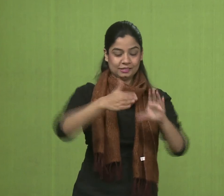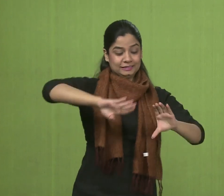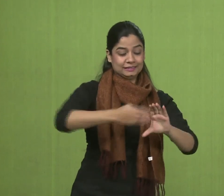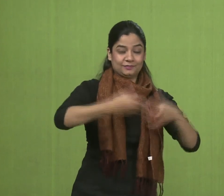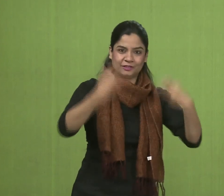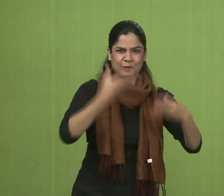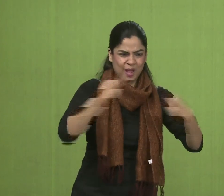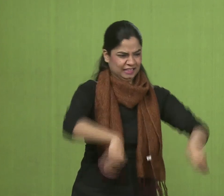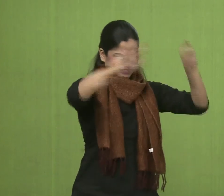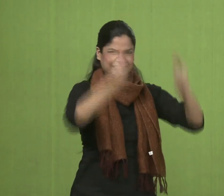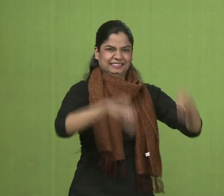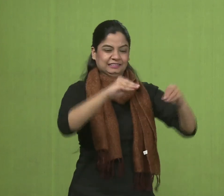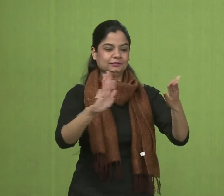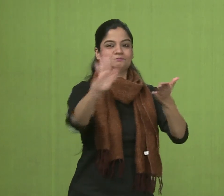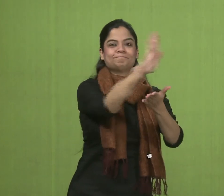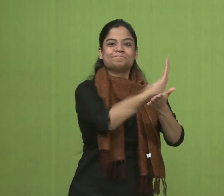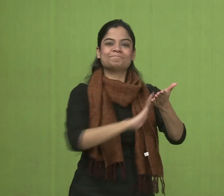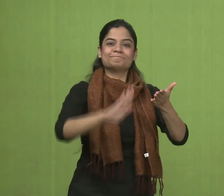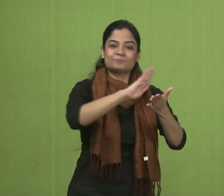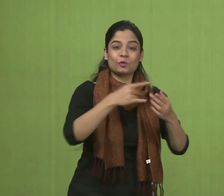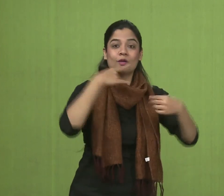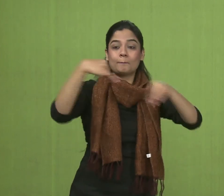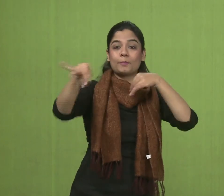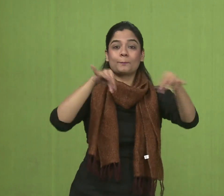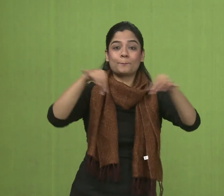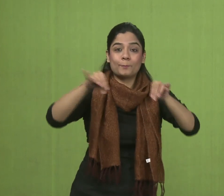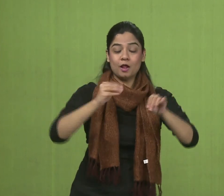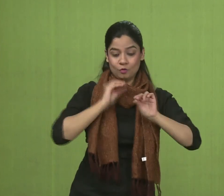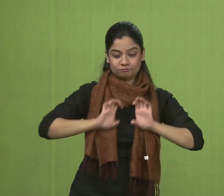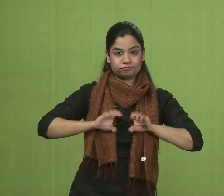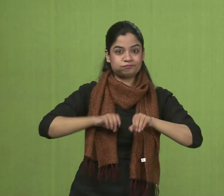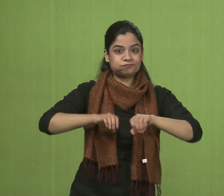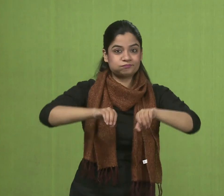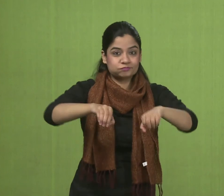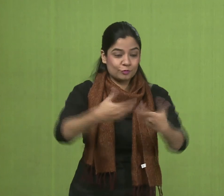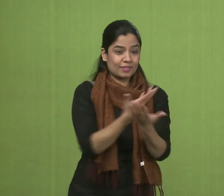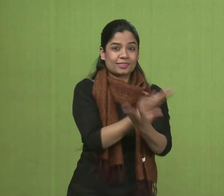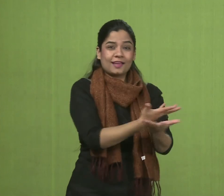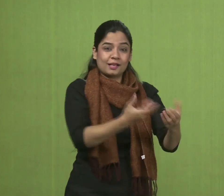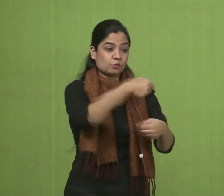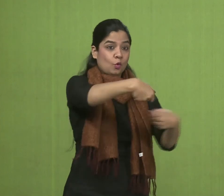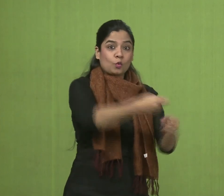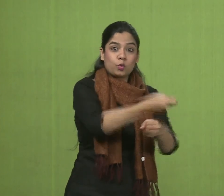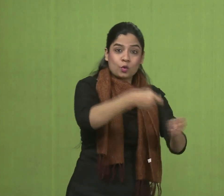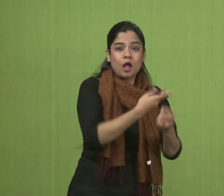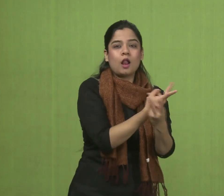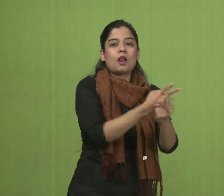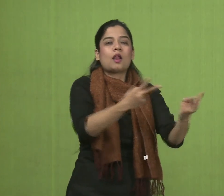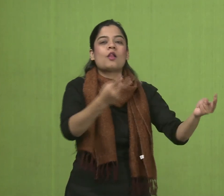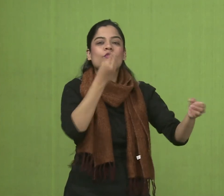to dry it with a clean cloth or a clean kitchen roll. We need food utensils, etc., cooking